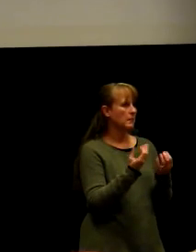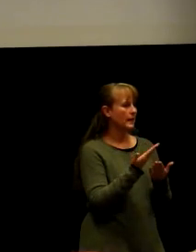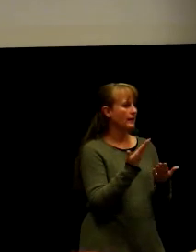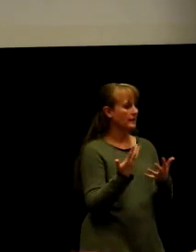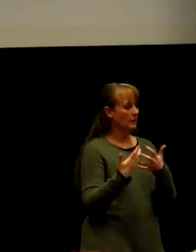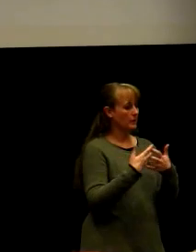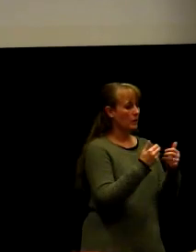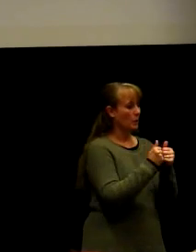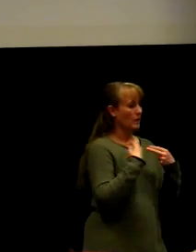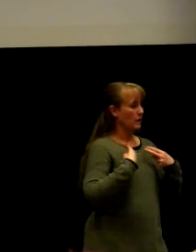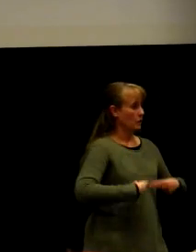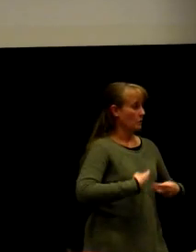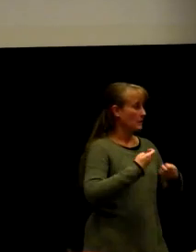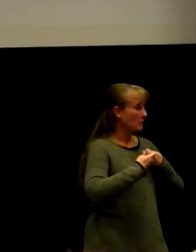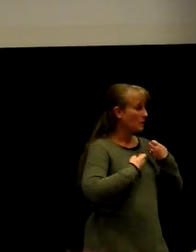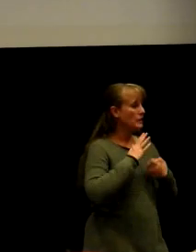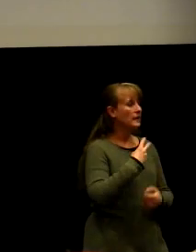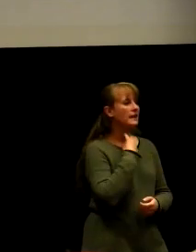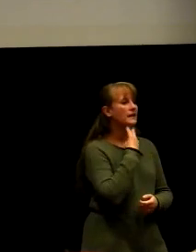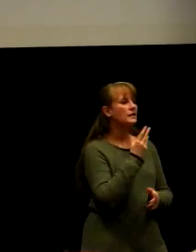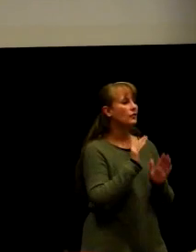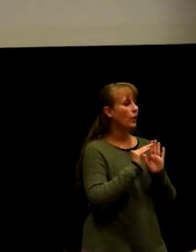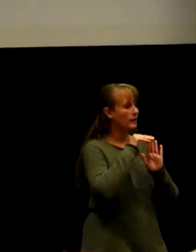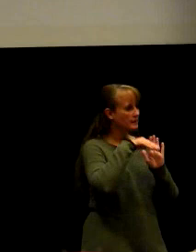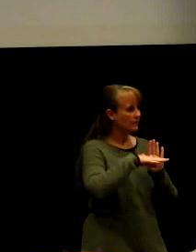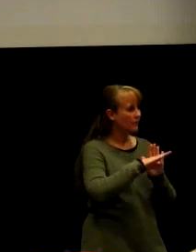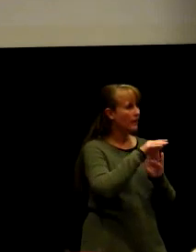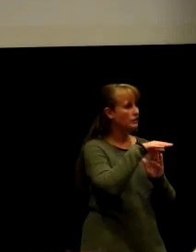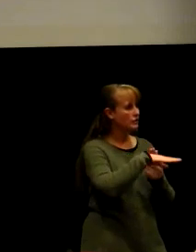emotionally. His voice inflections and